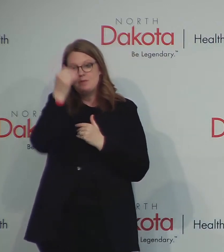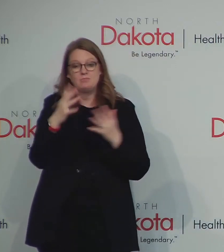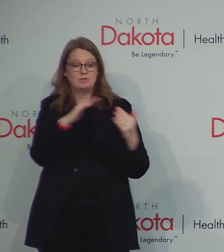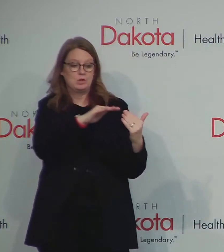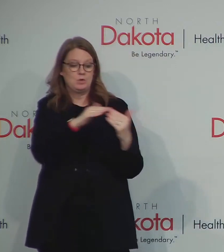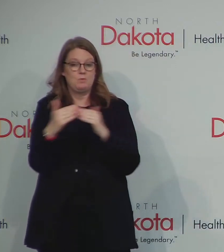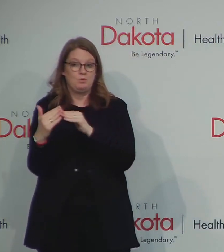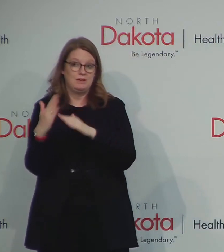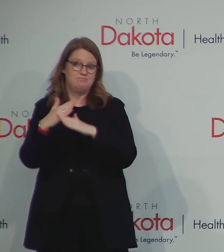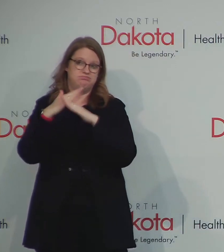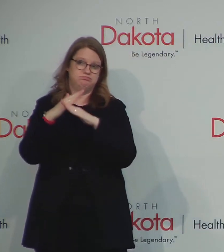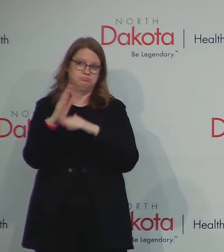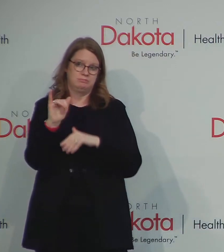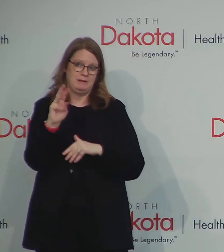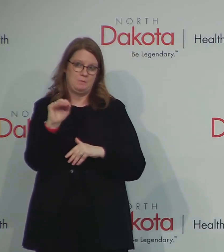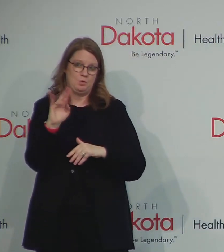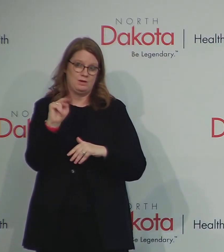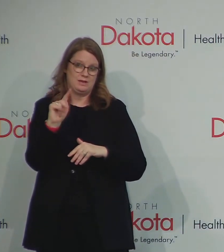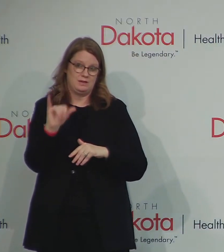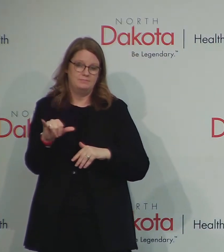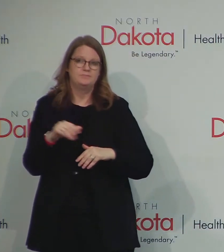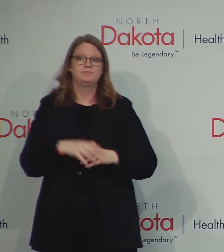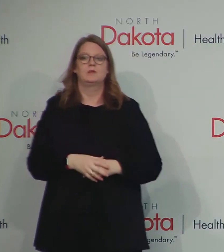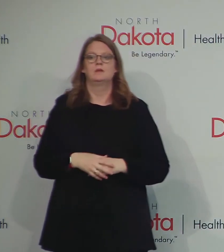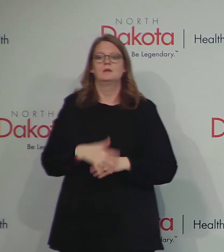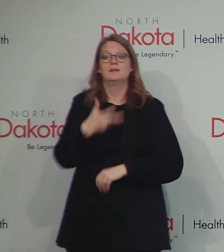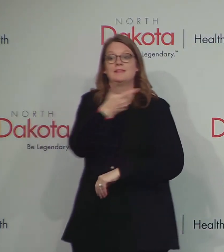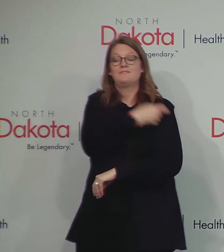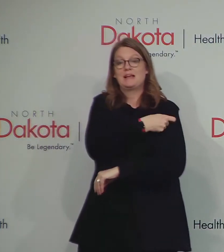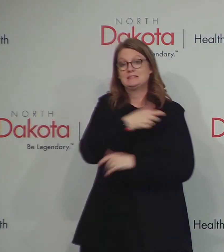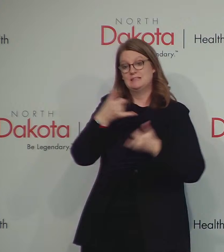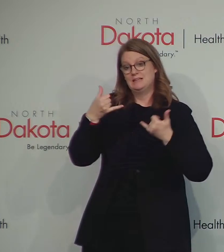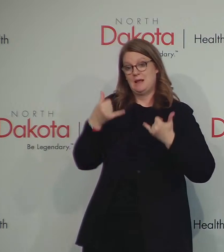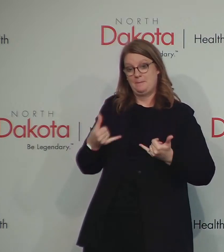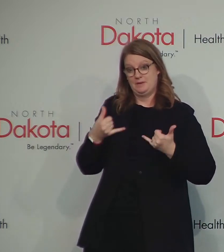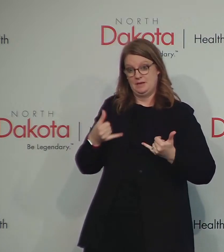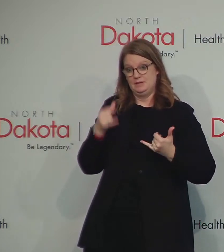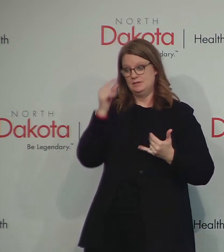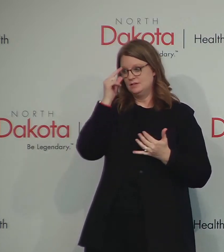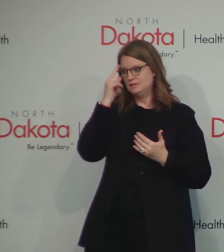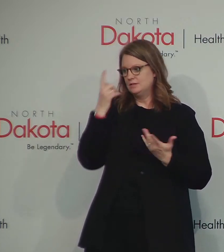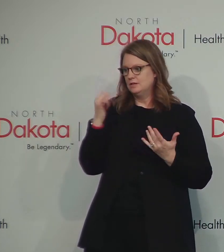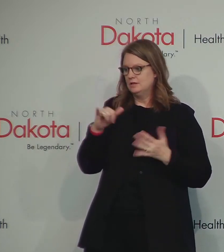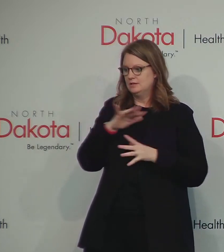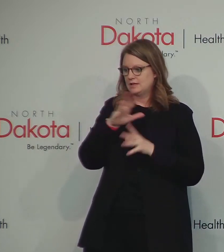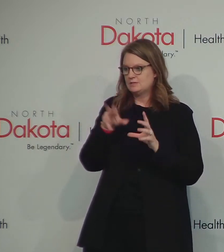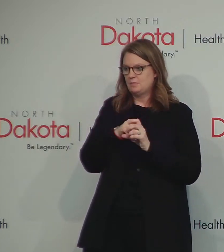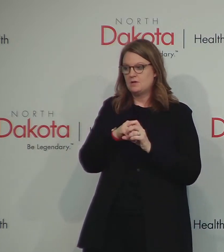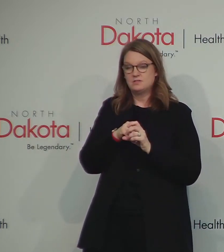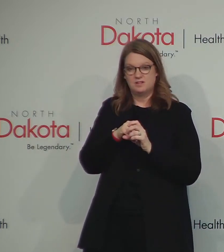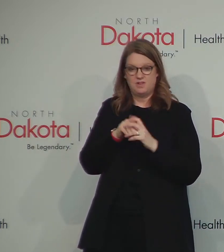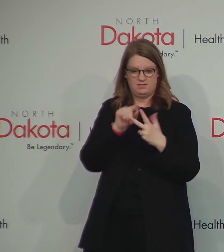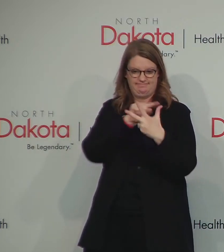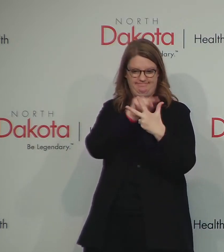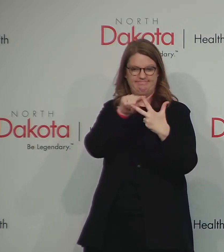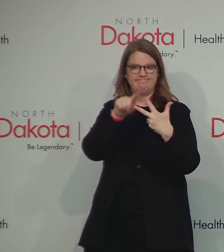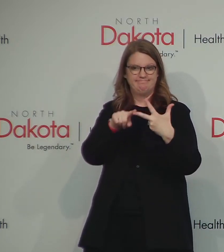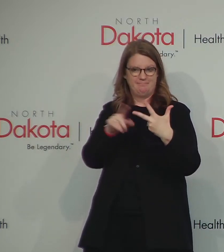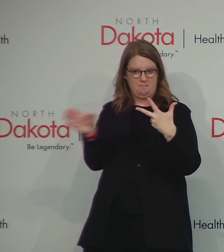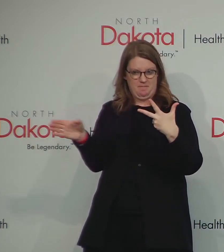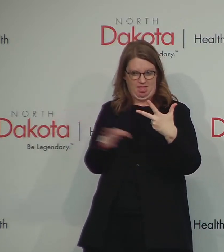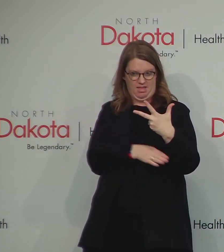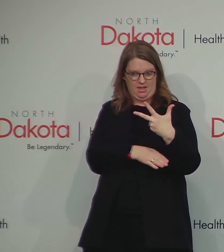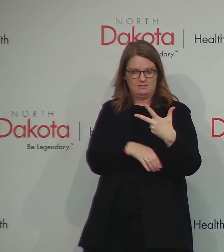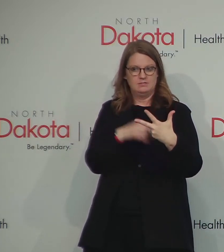immunity. On the vaccine update, again, which is one of the part of our key three-pronged strategy,